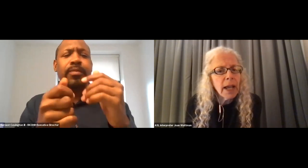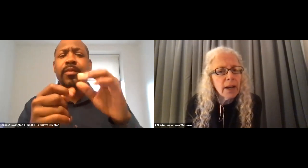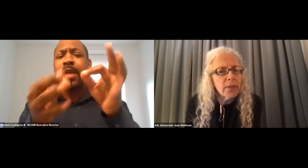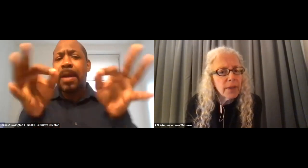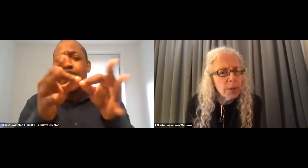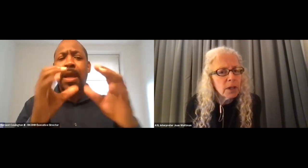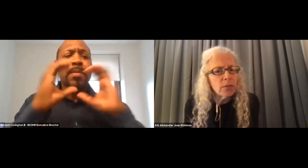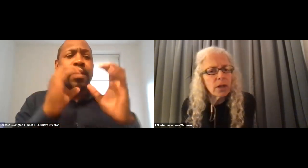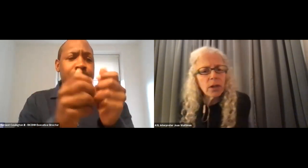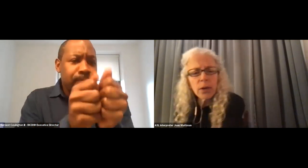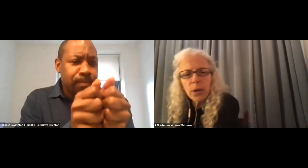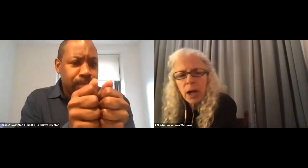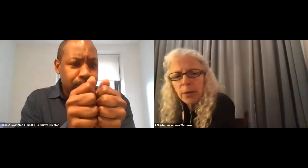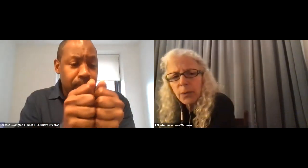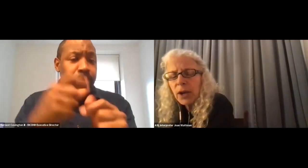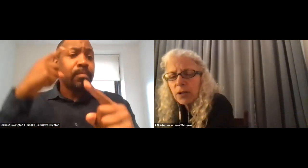and FEMA, and also,